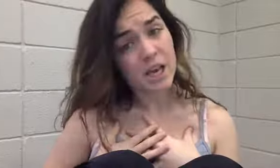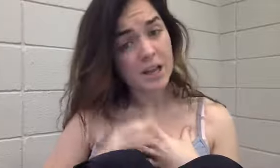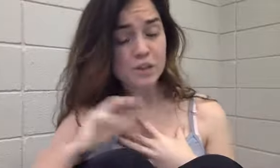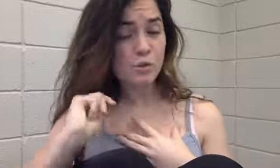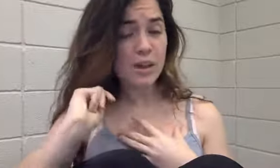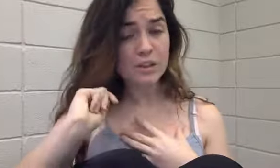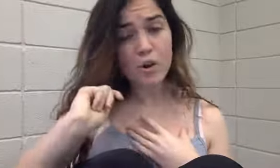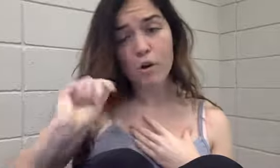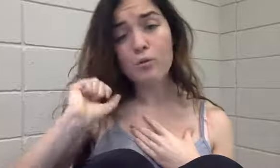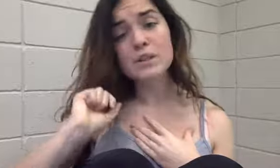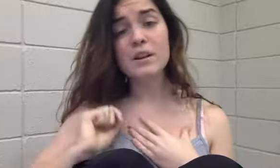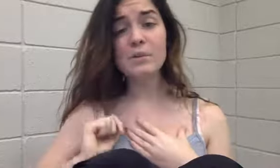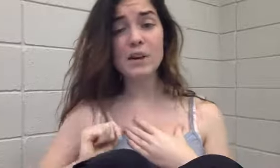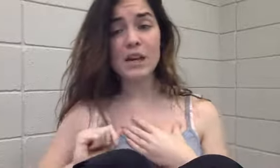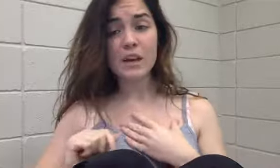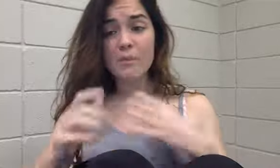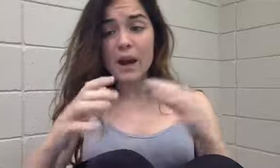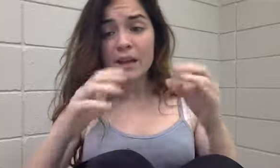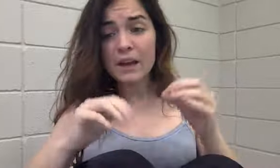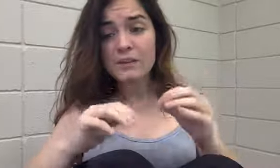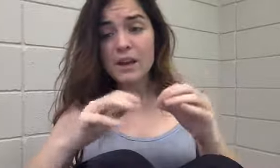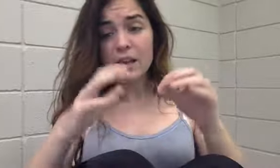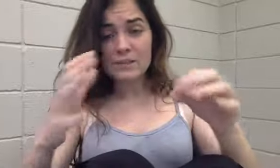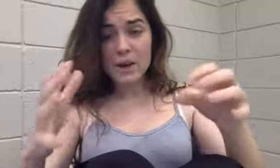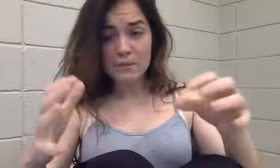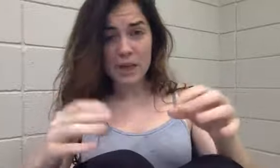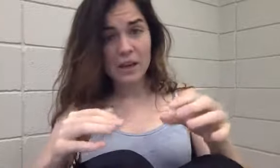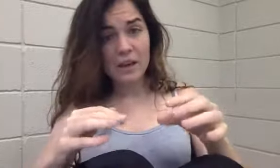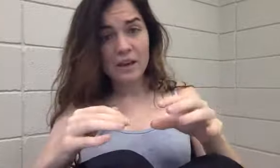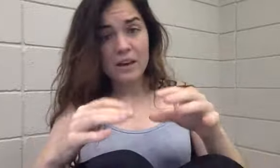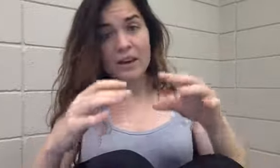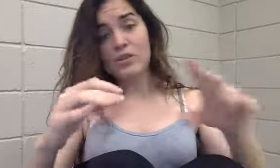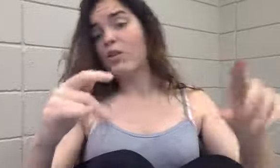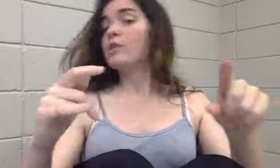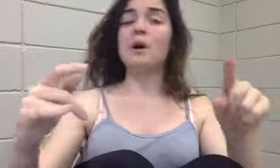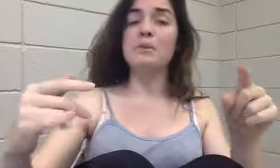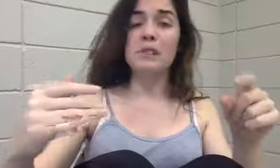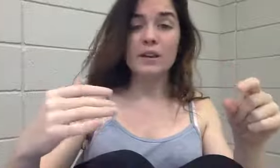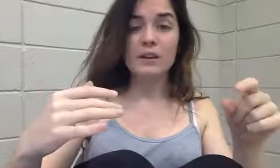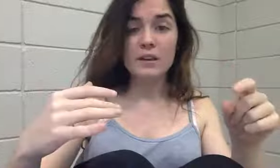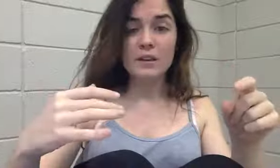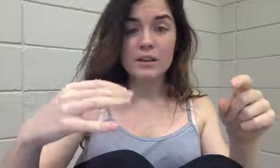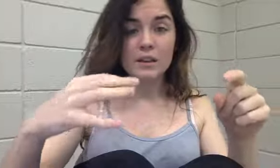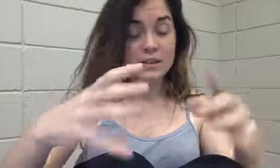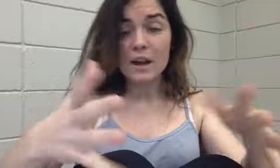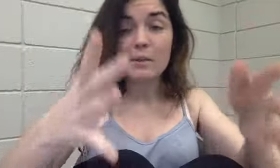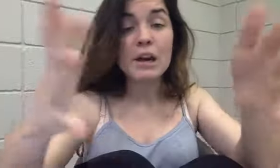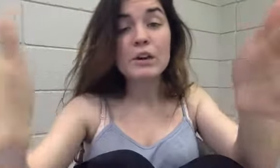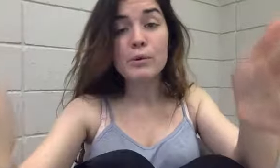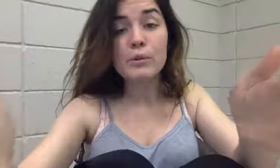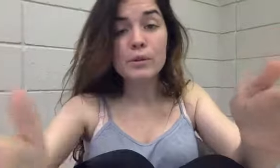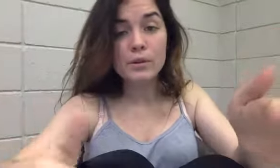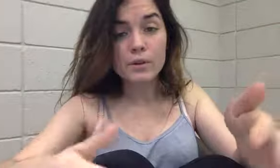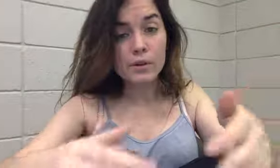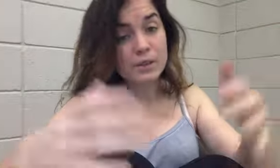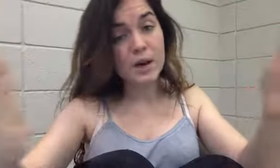the way that it's always going to be. My life is about me. It's all about me. It's not about you. It's about me.